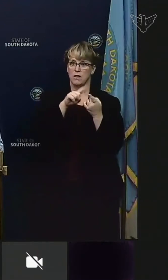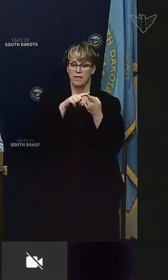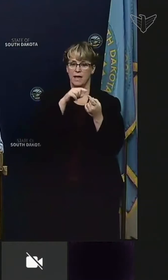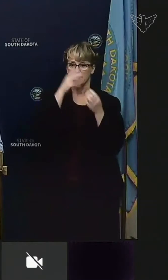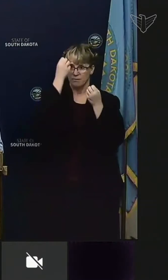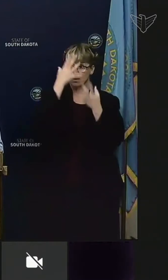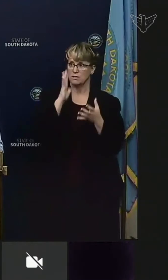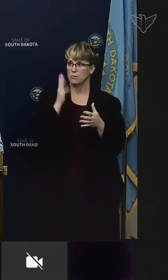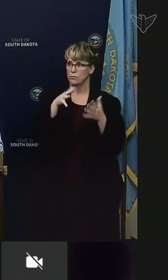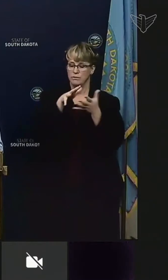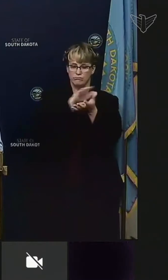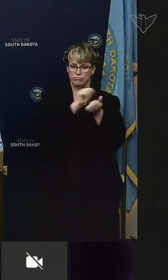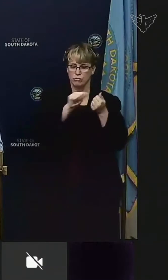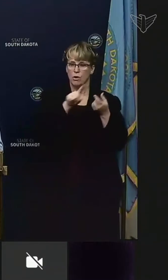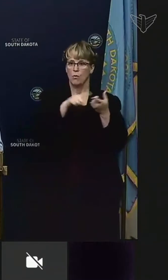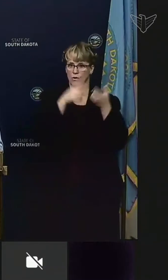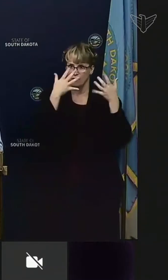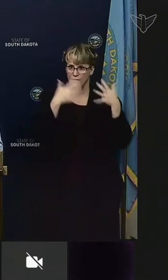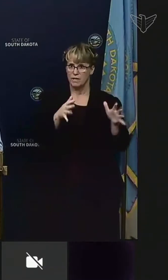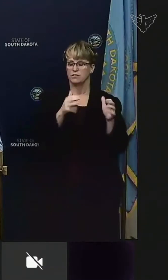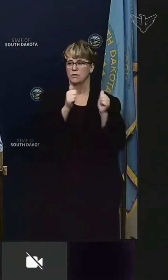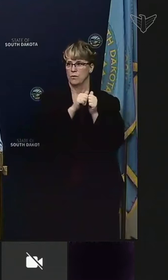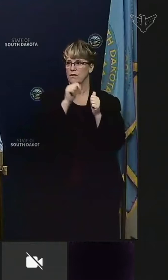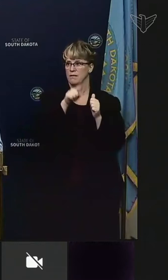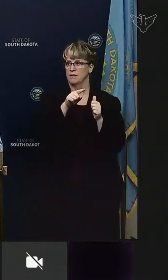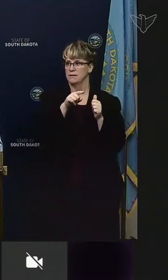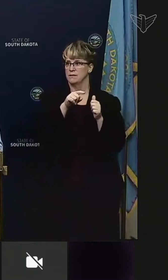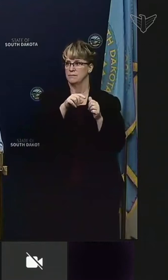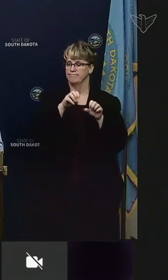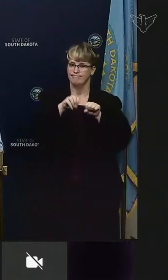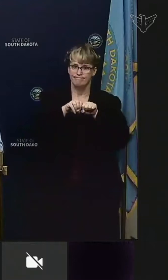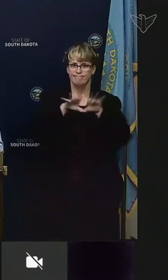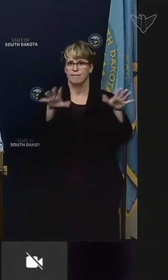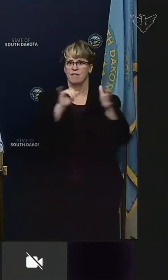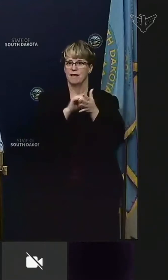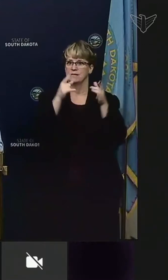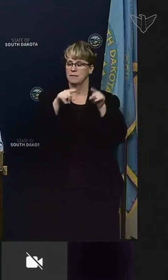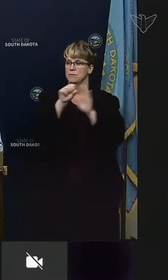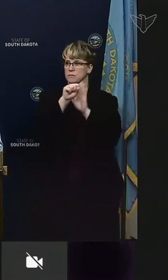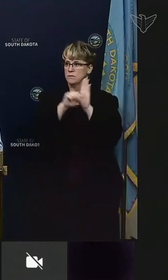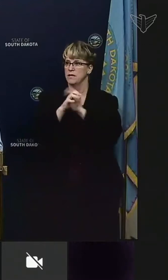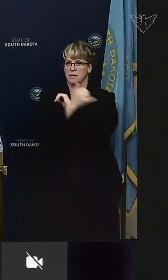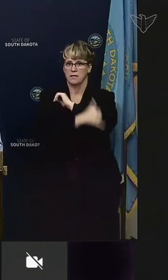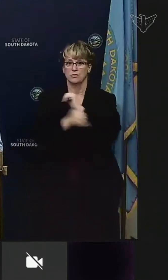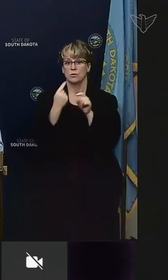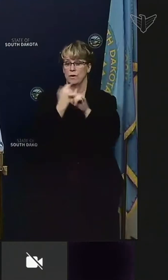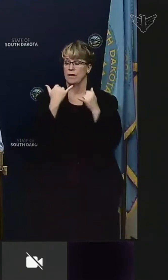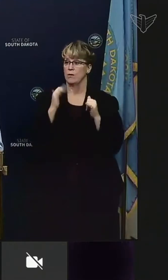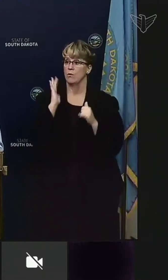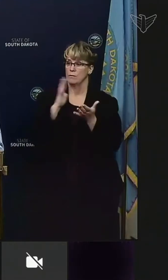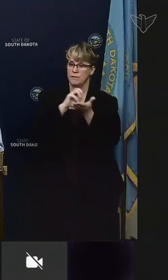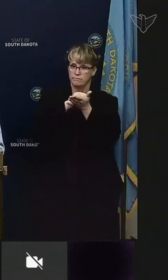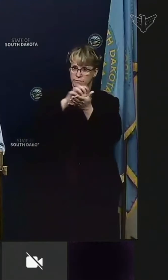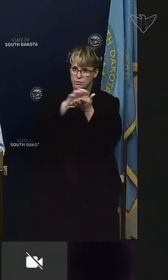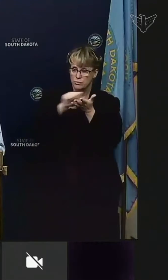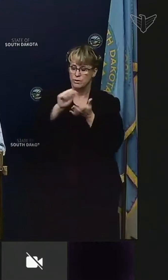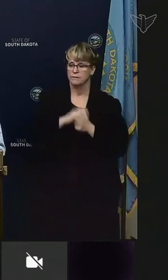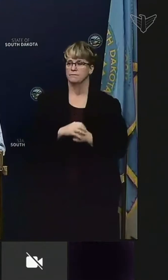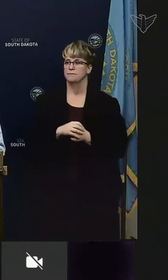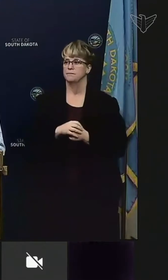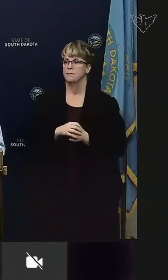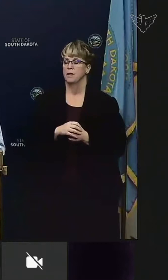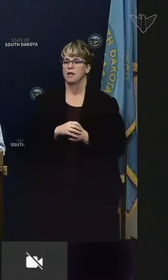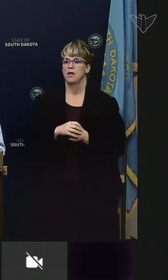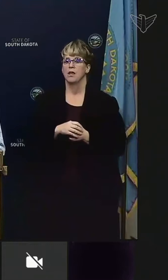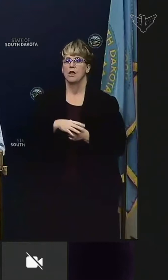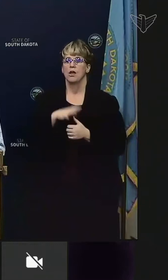will all be destroyed when we are done with this pandemic that's happening to our state and our country right now. I wanted to give you a quick update on